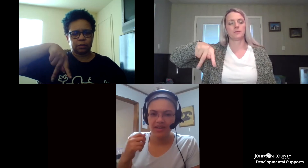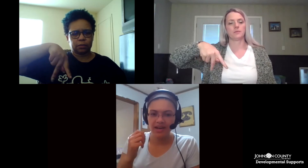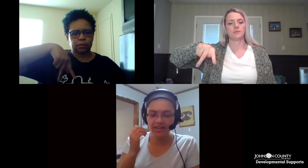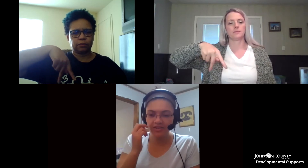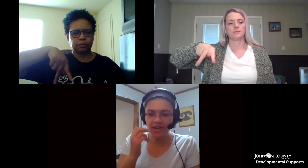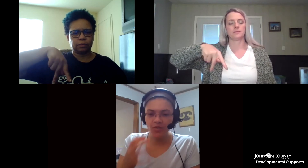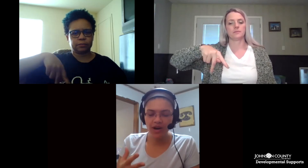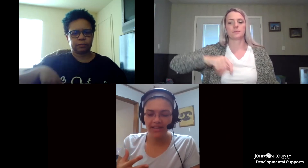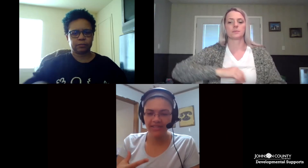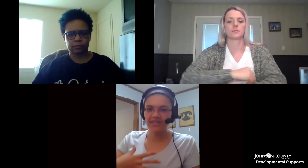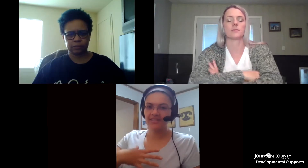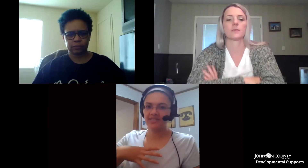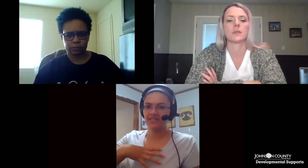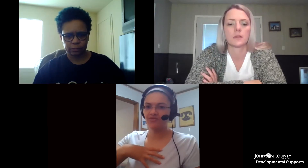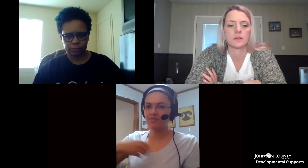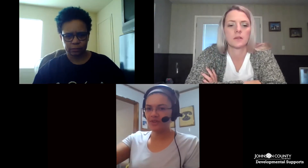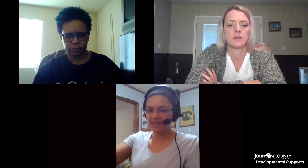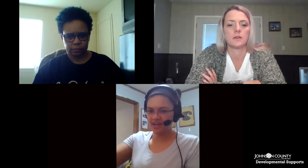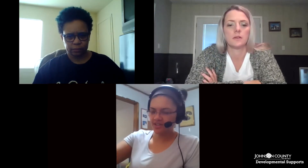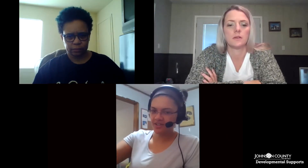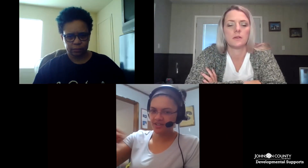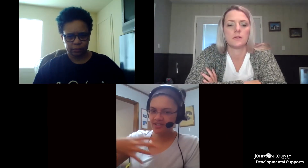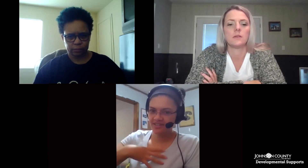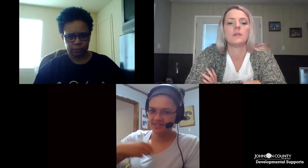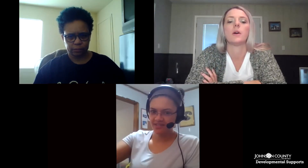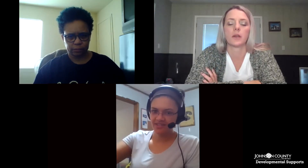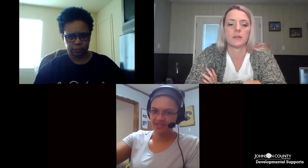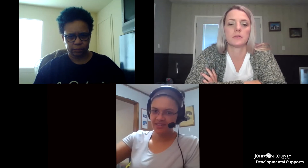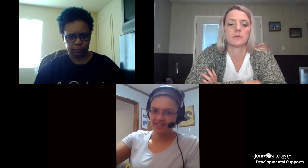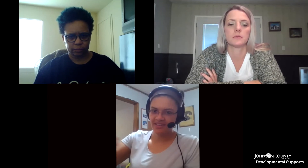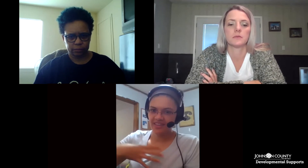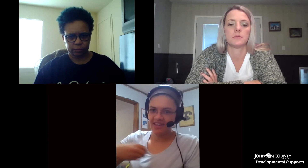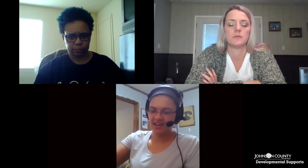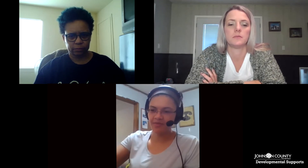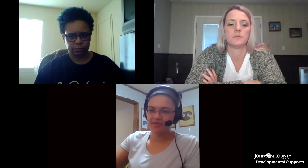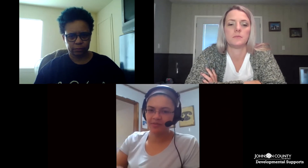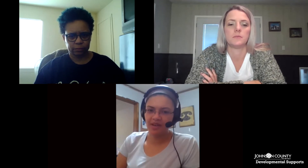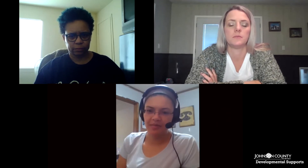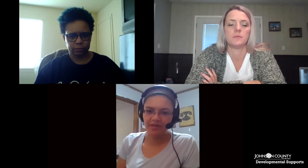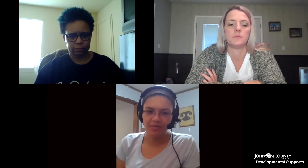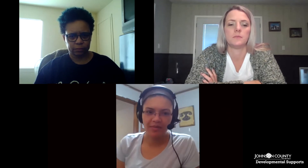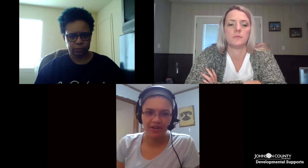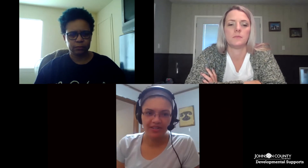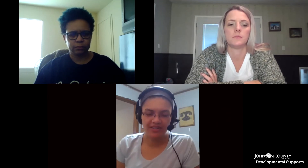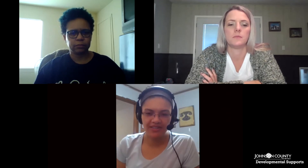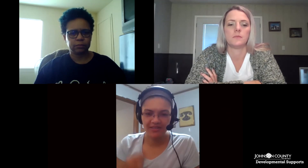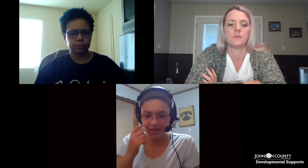I learned that white is removing the color, Okay. and that helps to help me remember it.